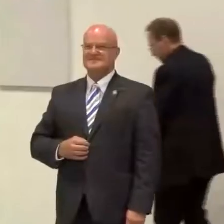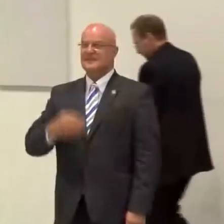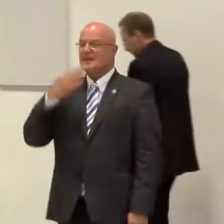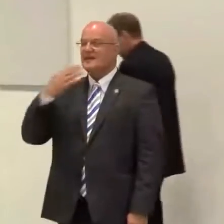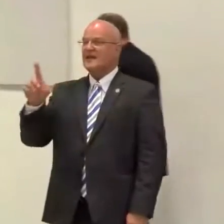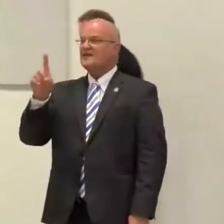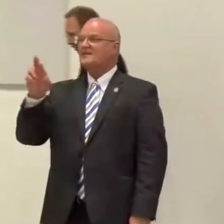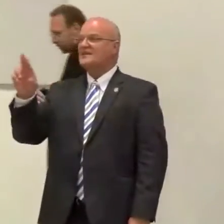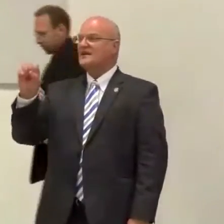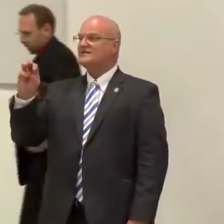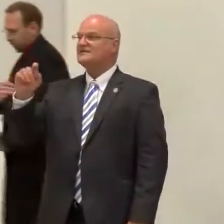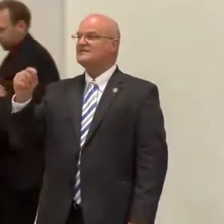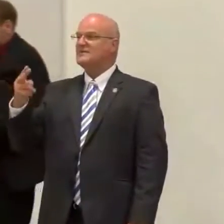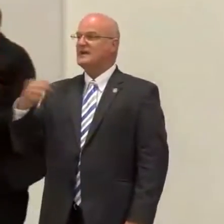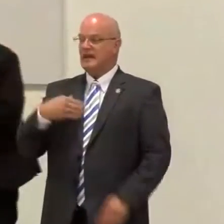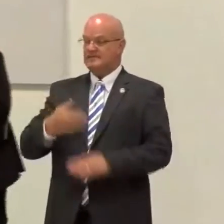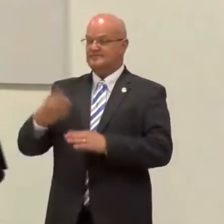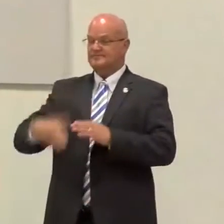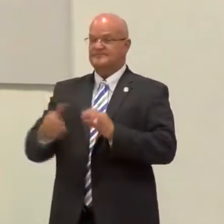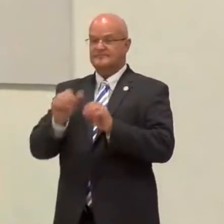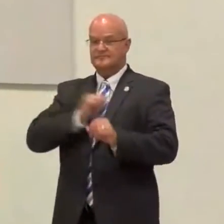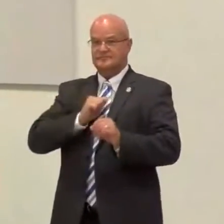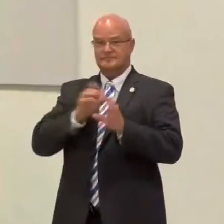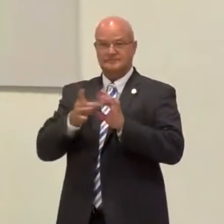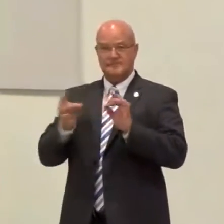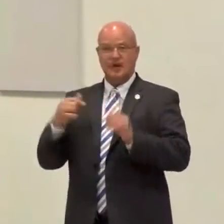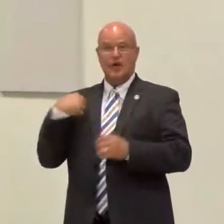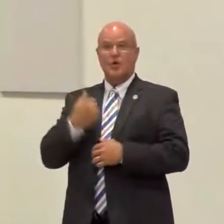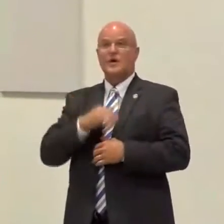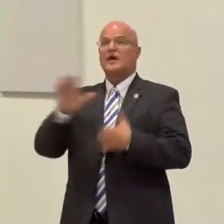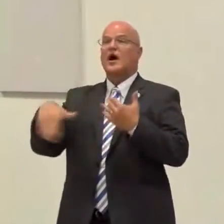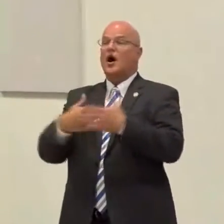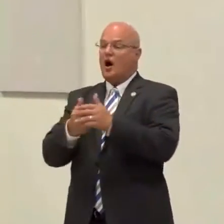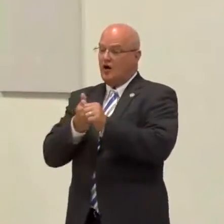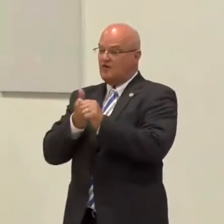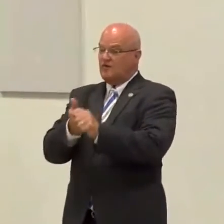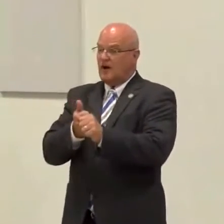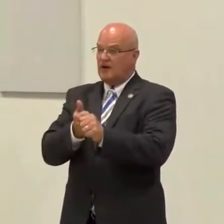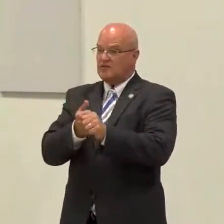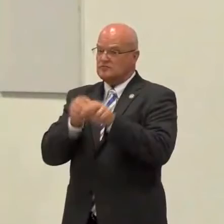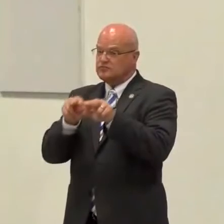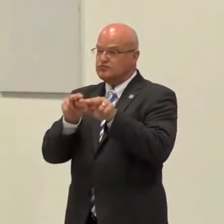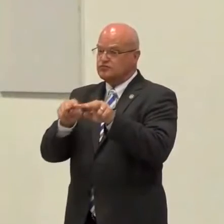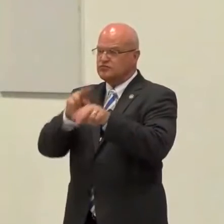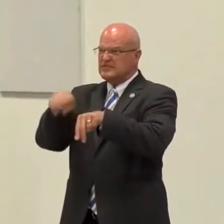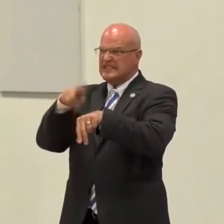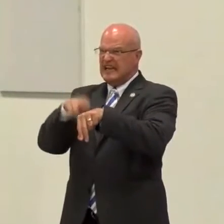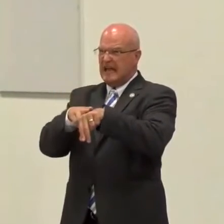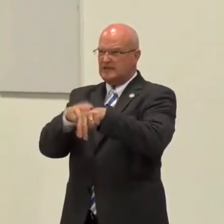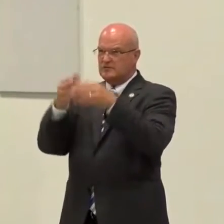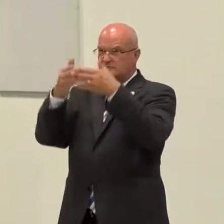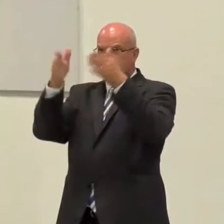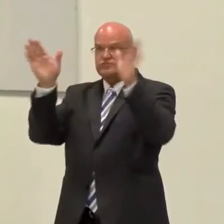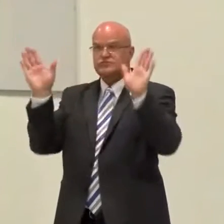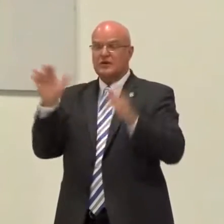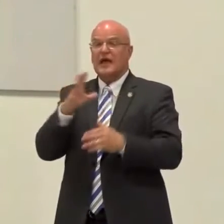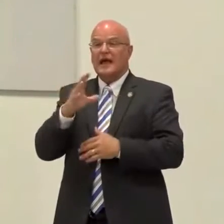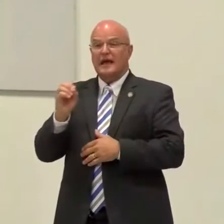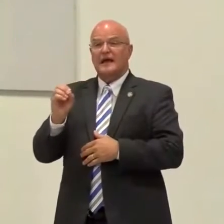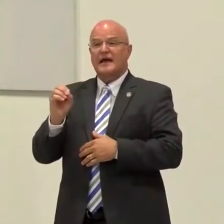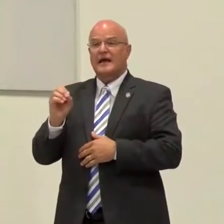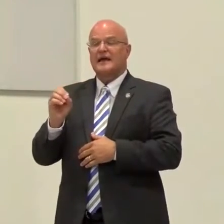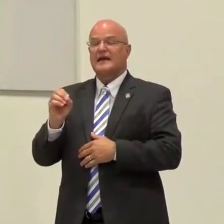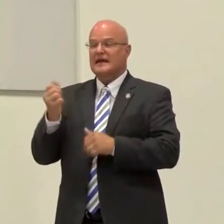Thank you, Dr. Smith, and I'll just end by saying that we all follow what's happening nationally. And